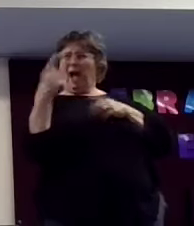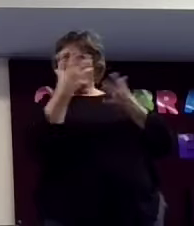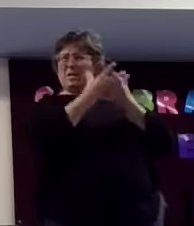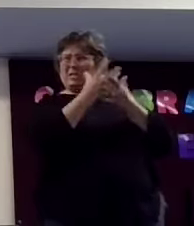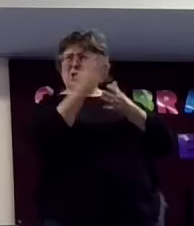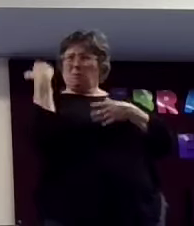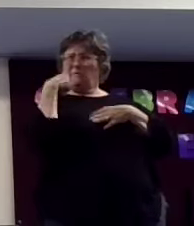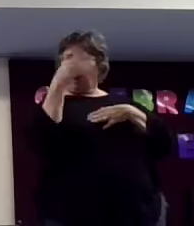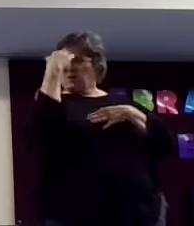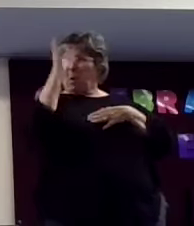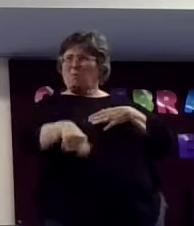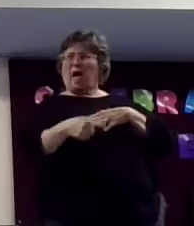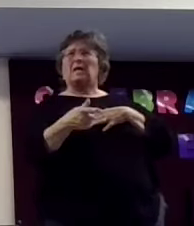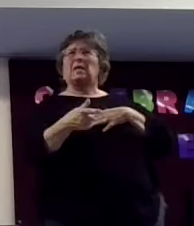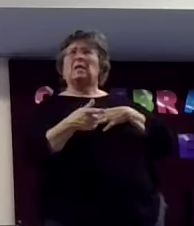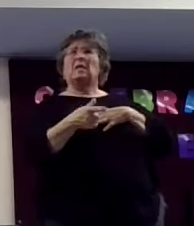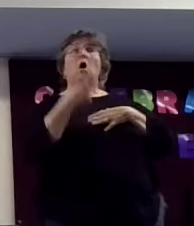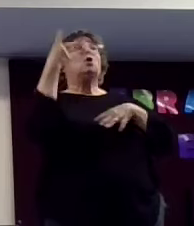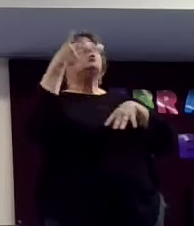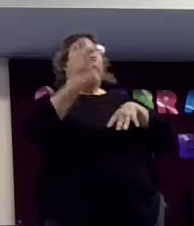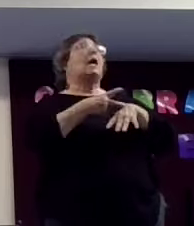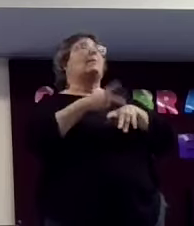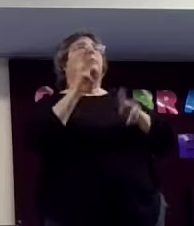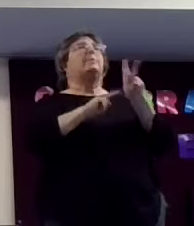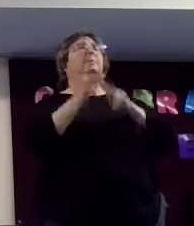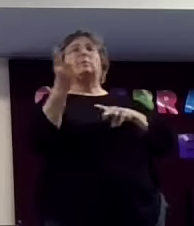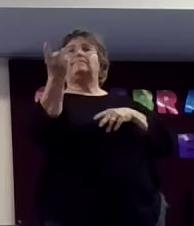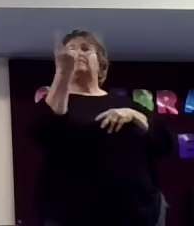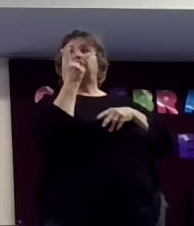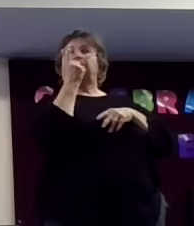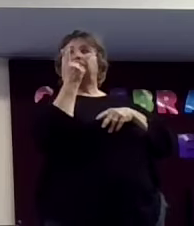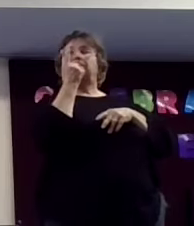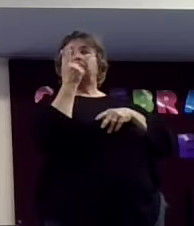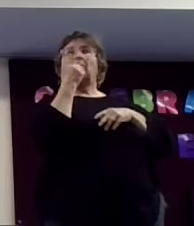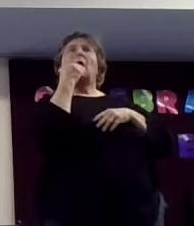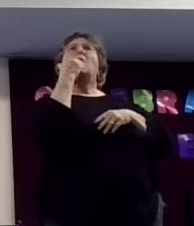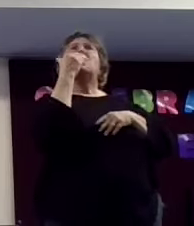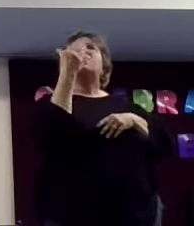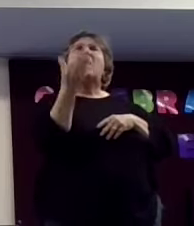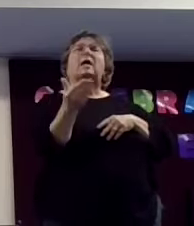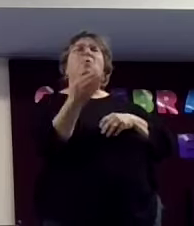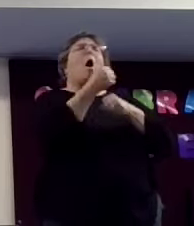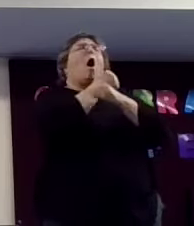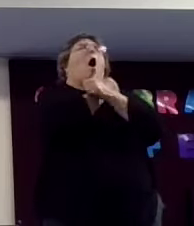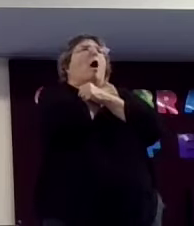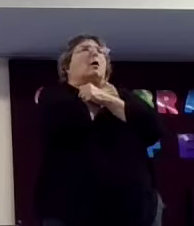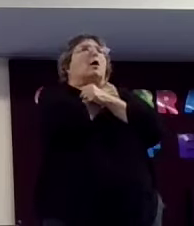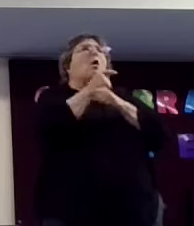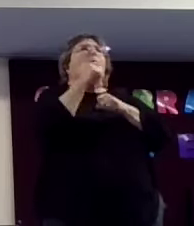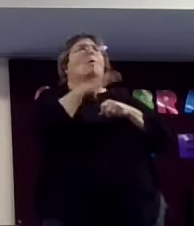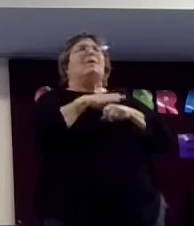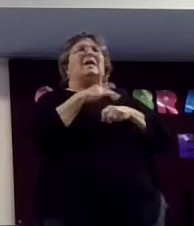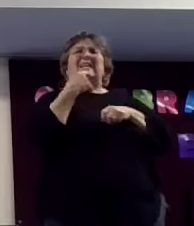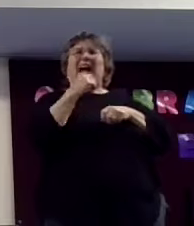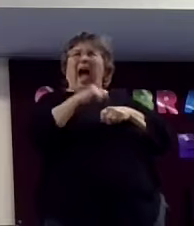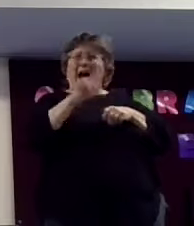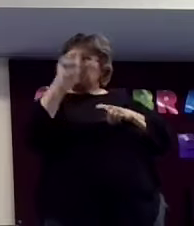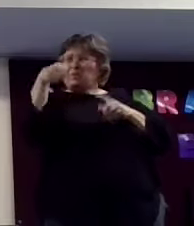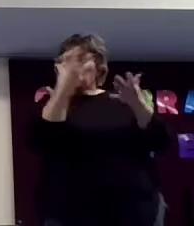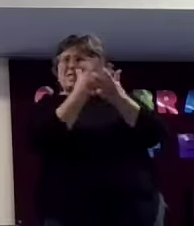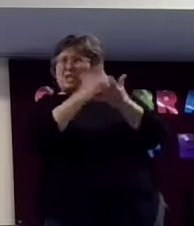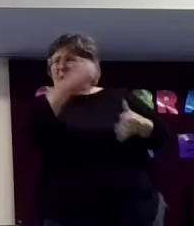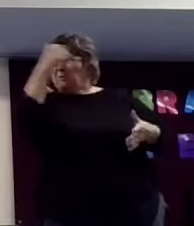jail at one point. I know that. 2 times people have come to me and thanked me. I got a big hug from this woman. I said, didn't I put you in